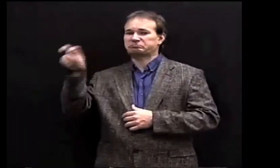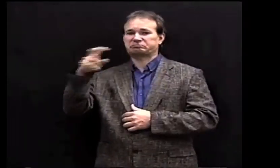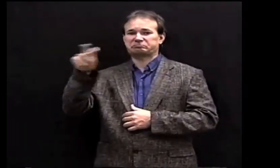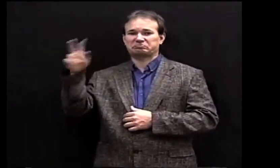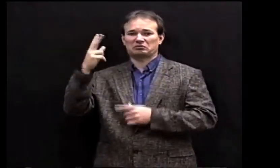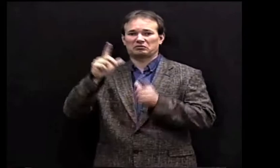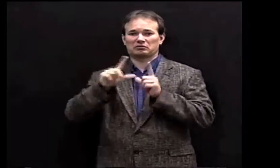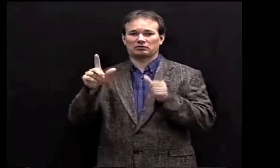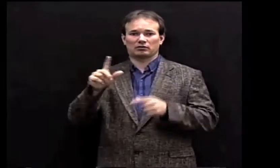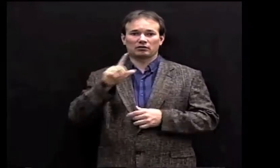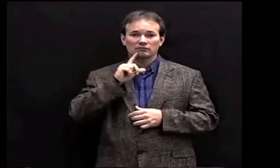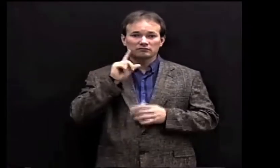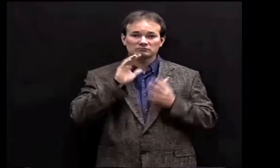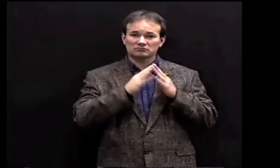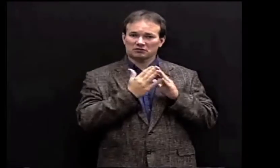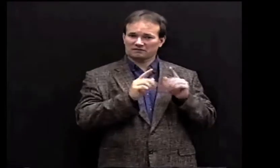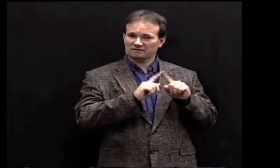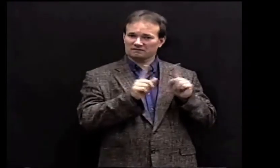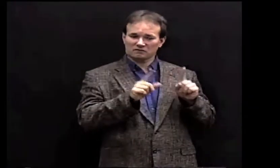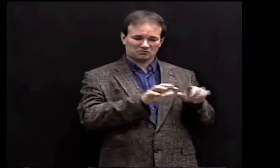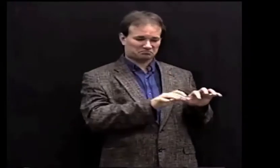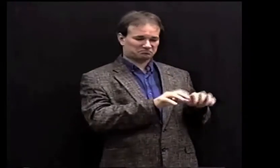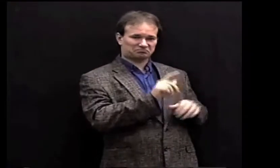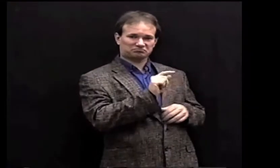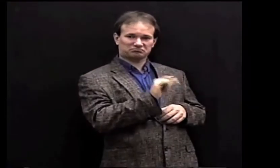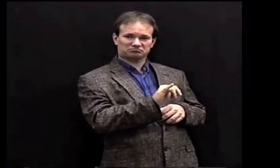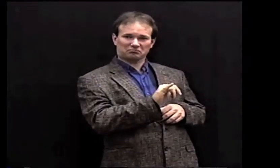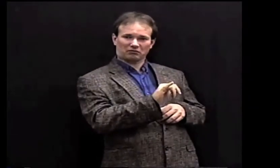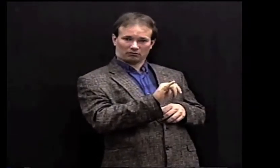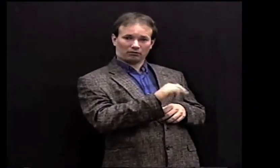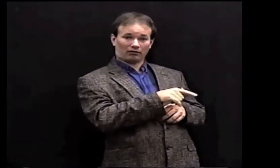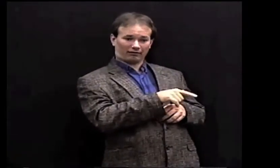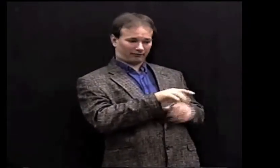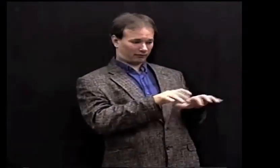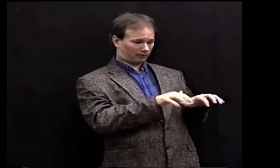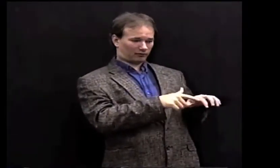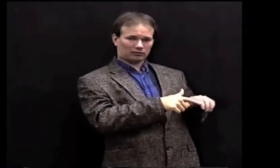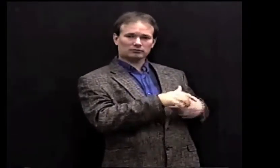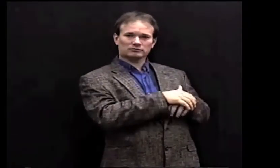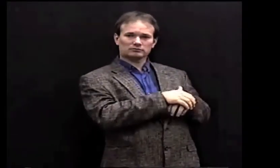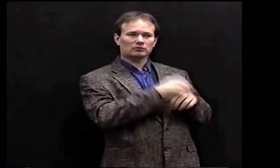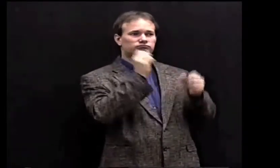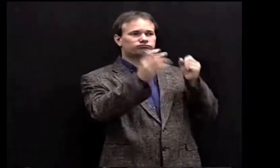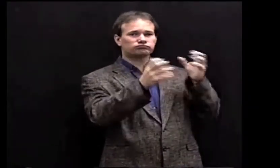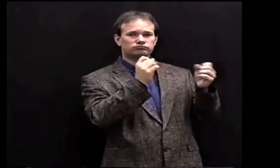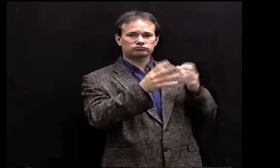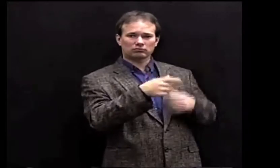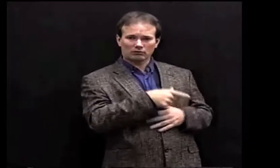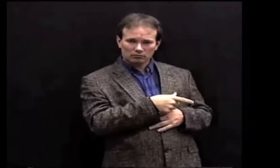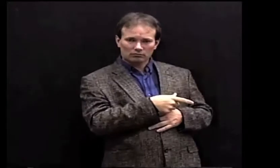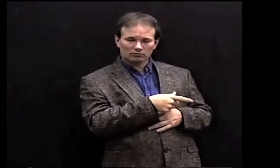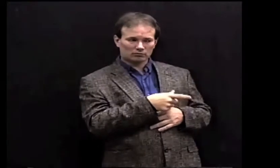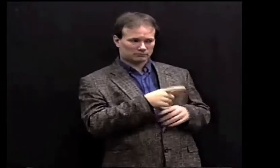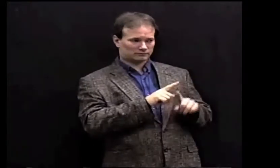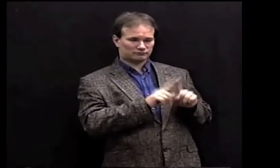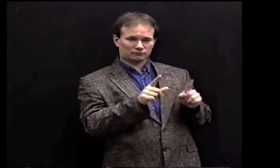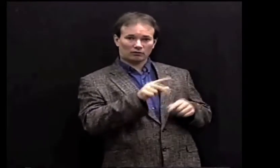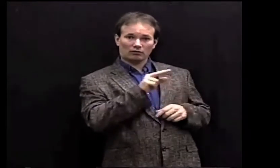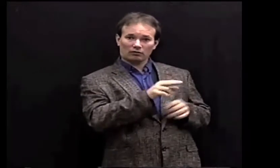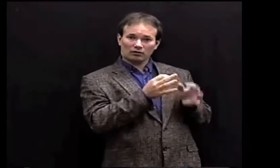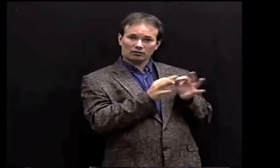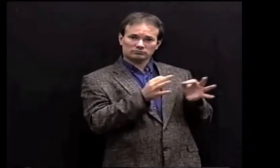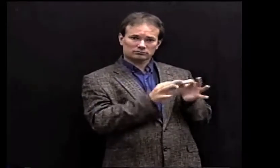You recently saw how bilingualism functions differently between these 2 communities. People who use spoken language can